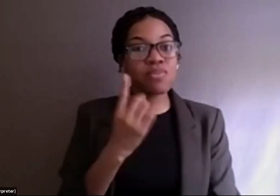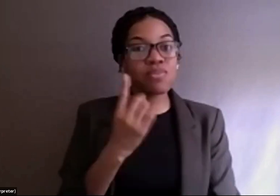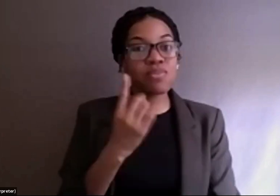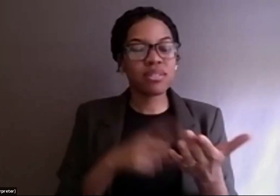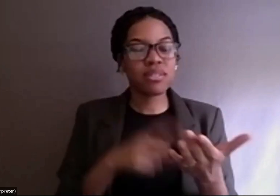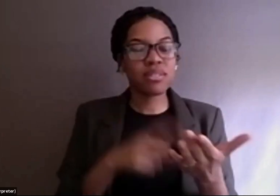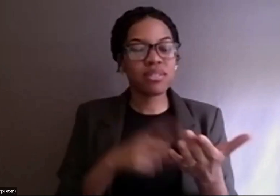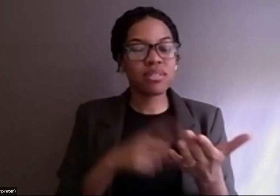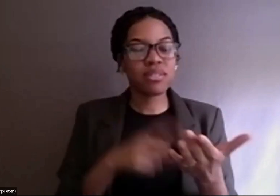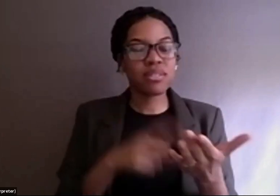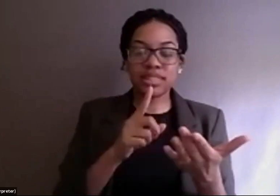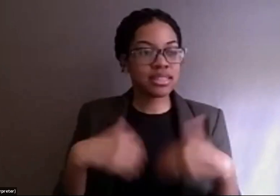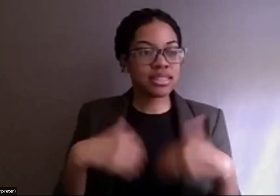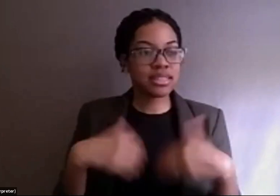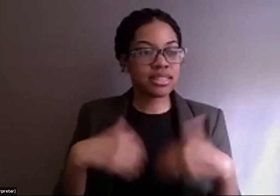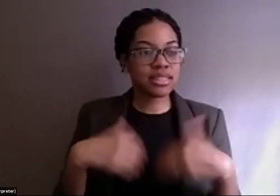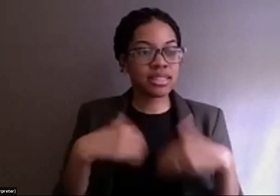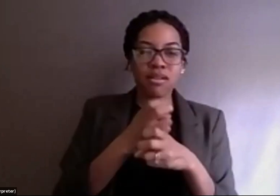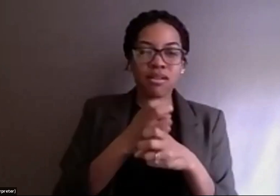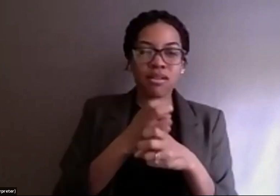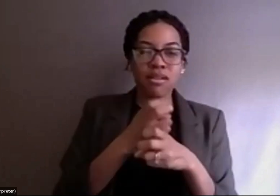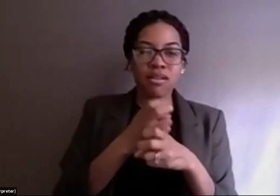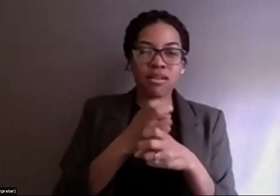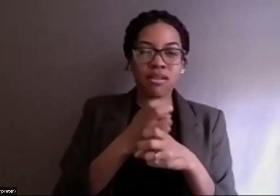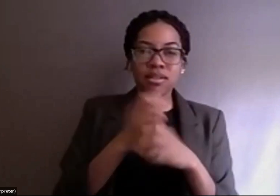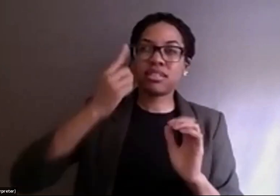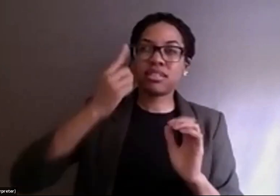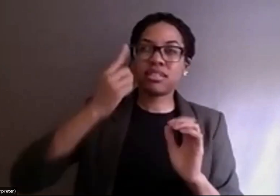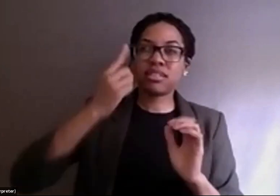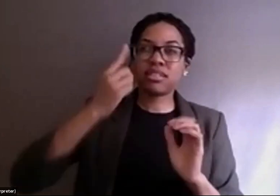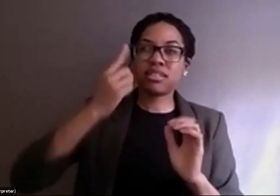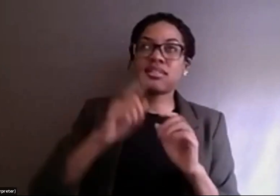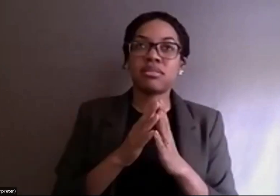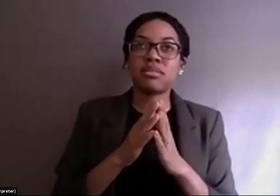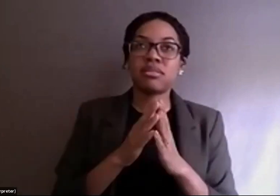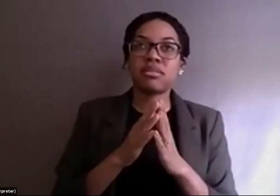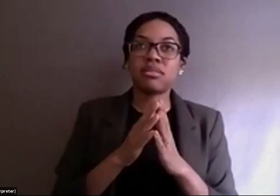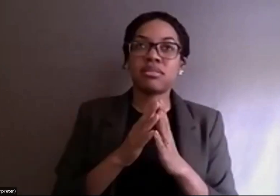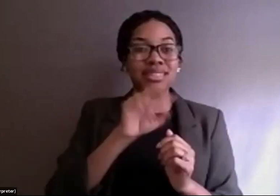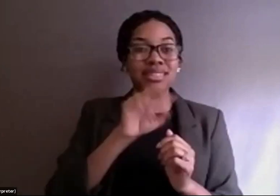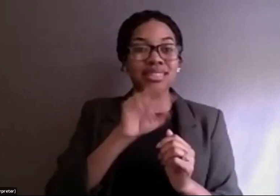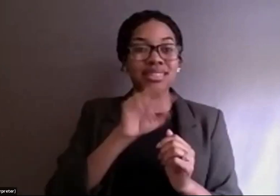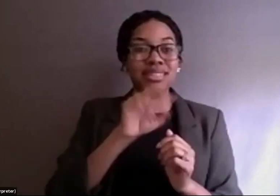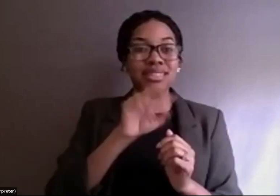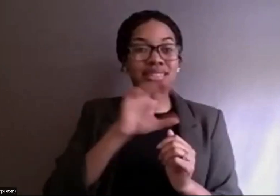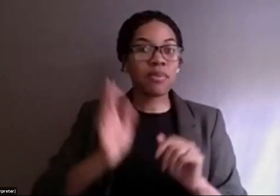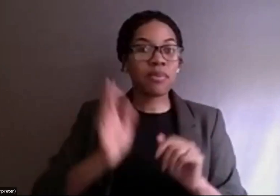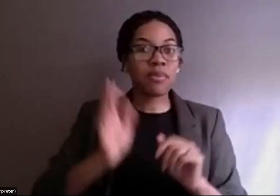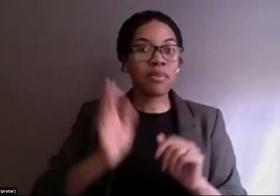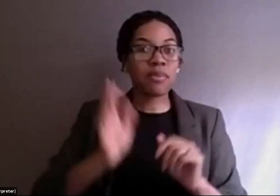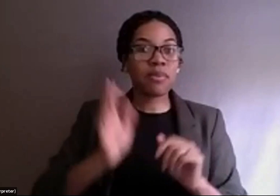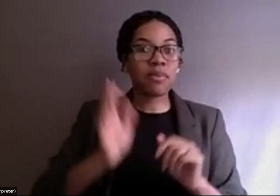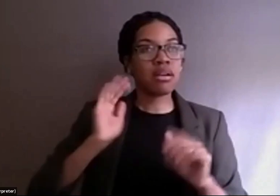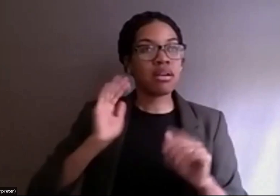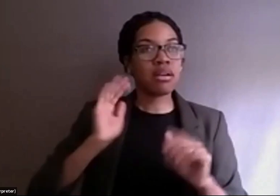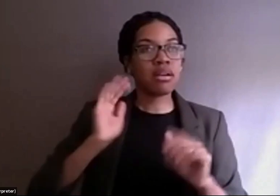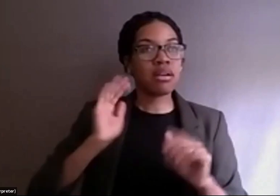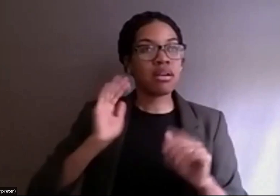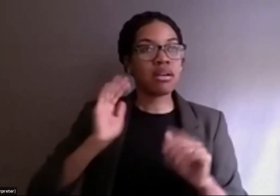very hard to understand, for most SNCC people, they never really see themselves the way people see